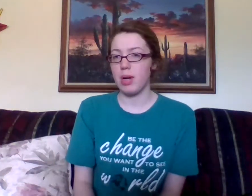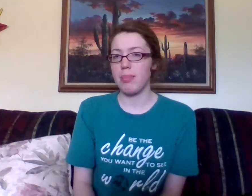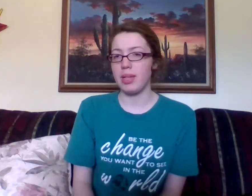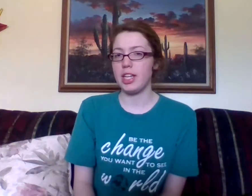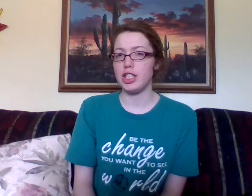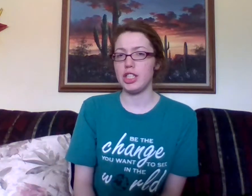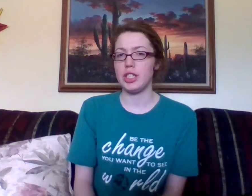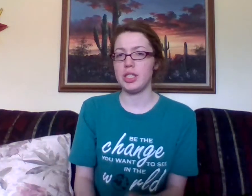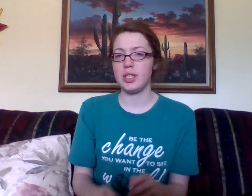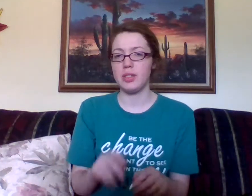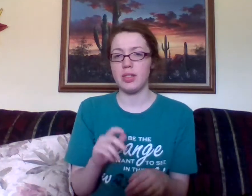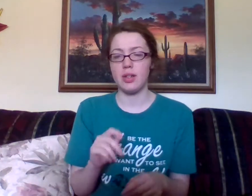population.